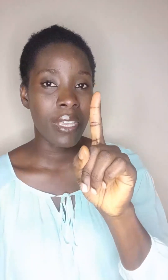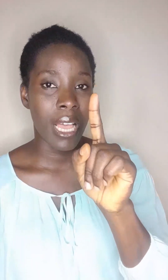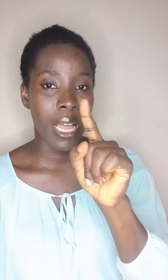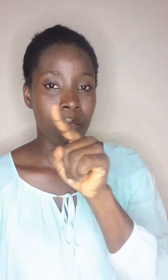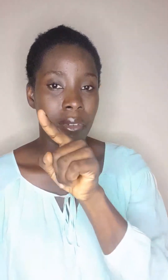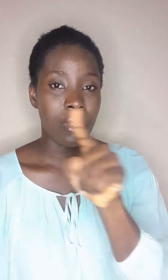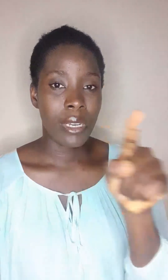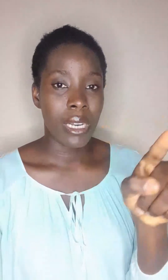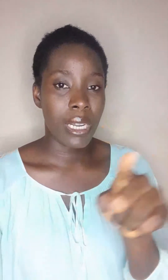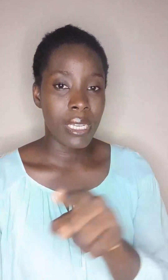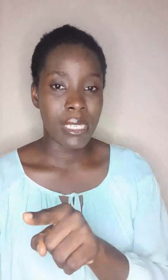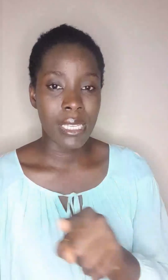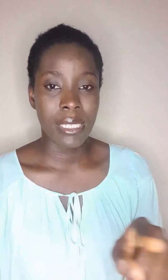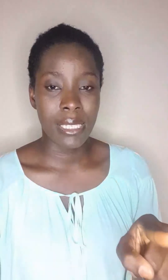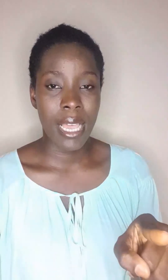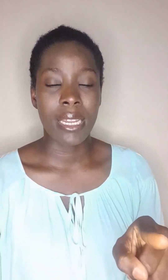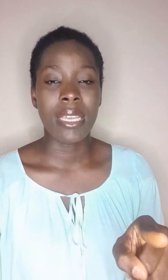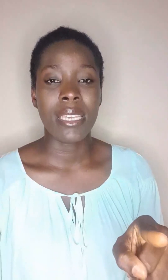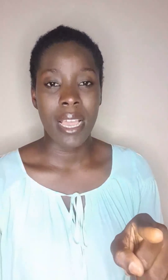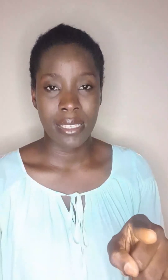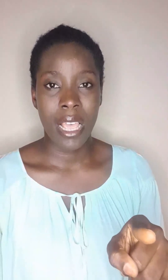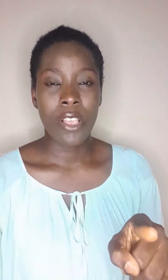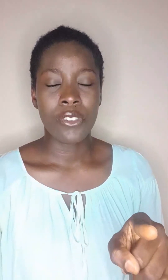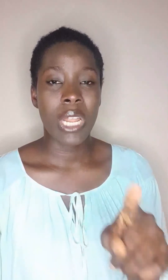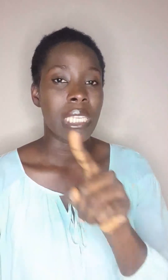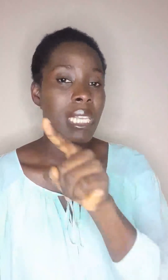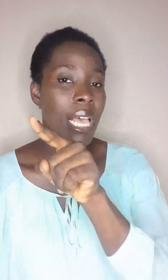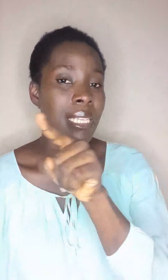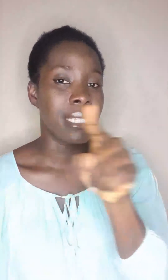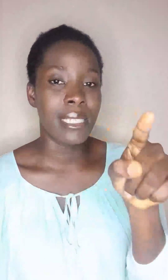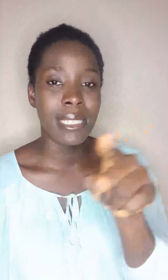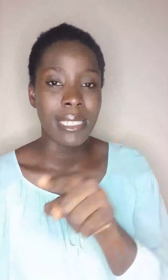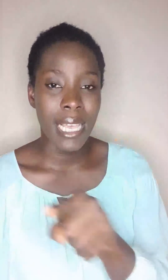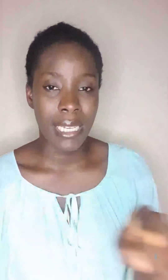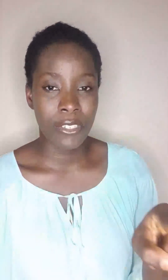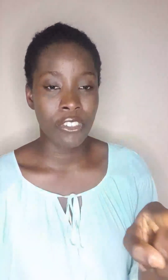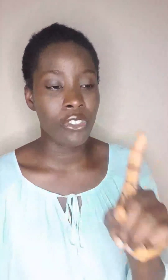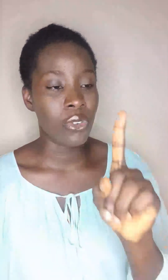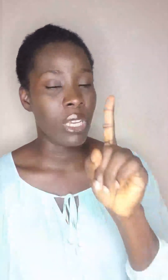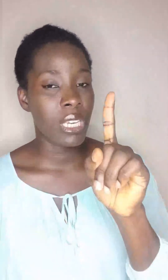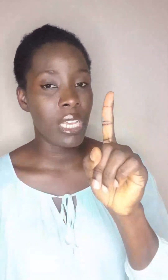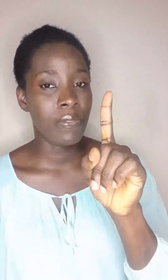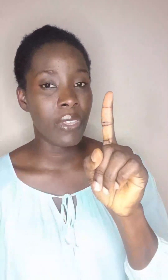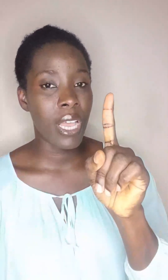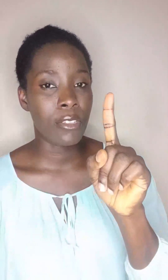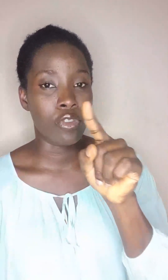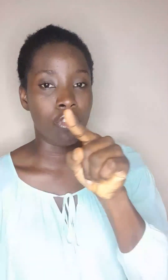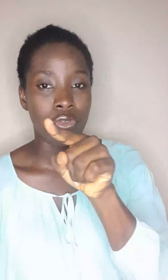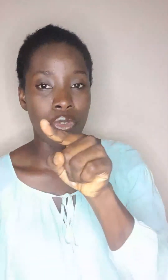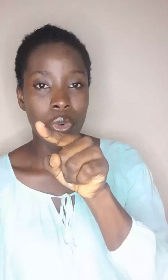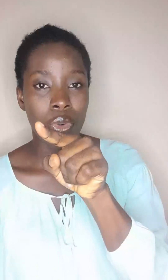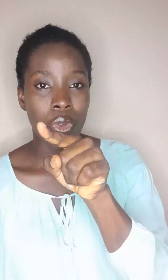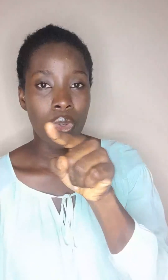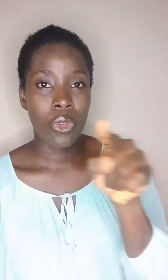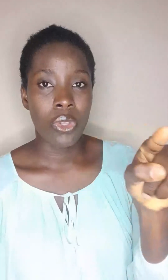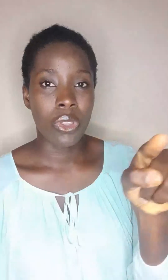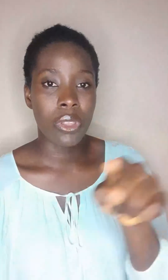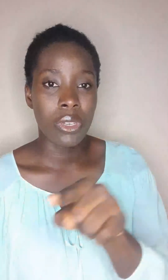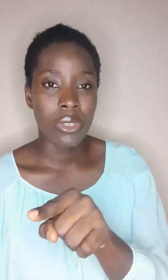finger, letter Z. Yes, so that is Z. Use your index finger to draw the